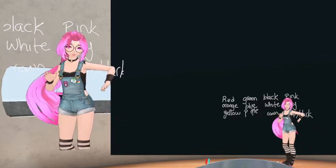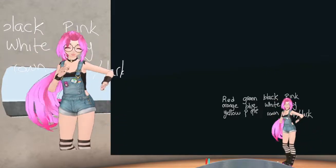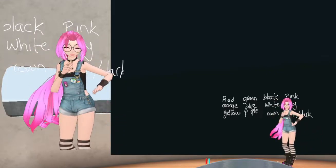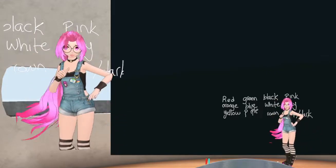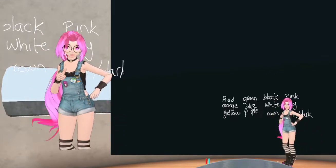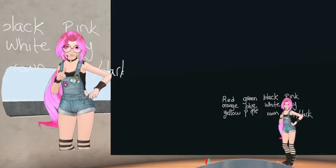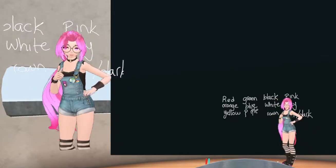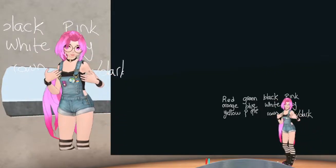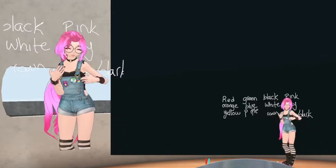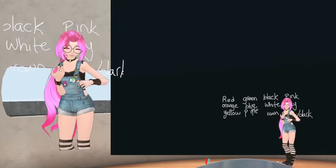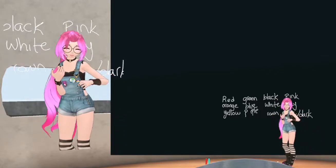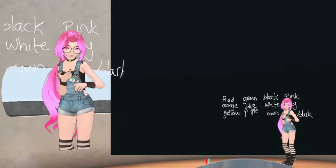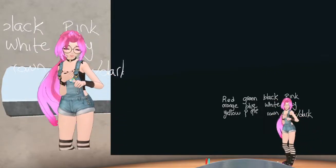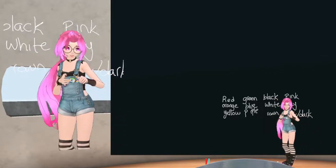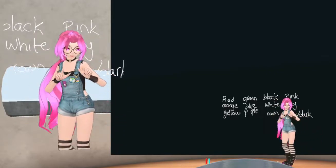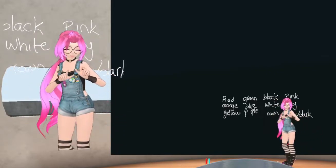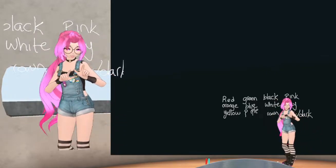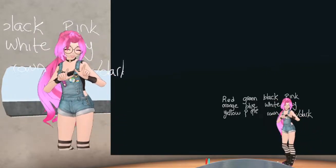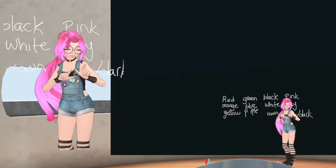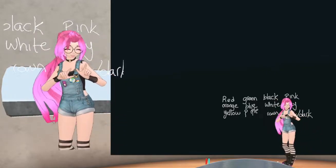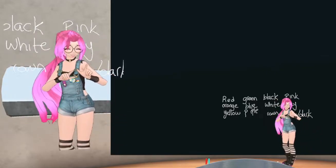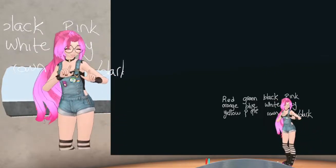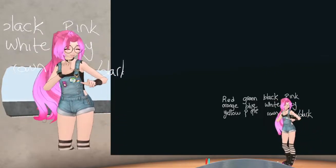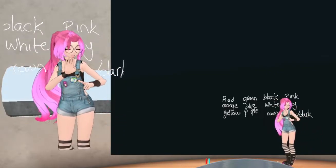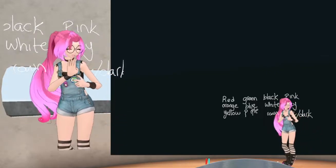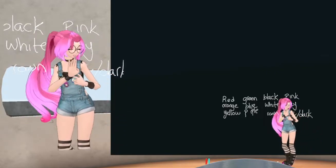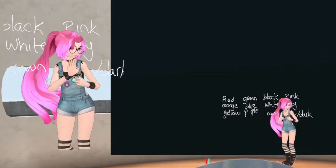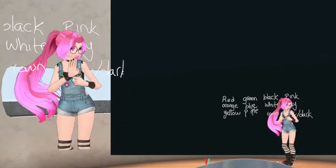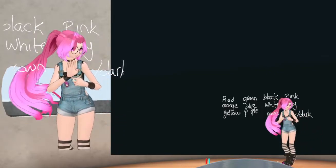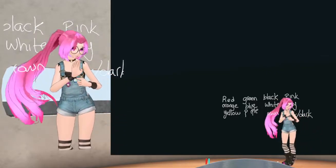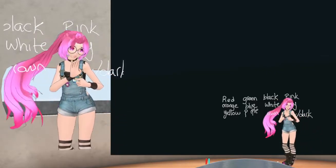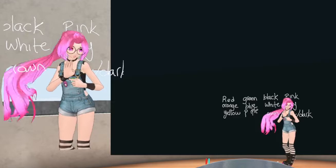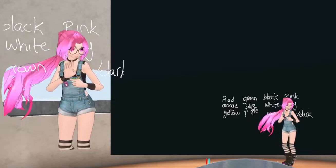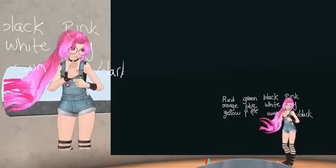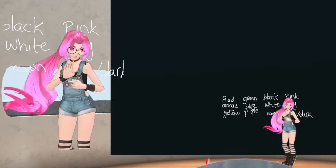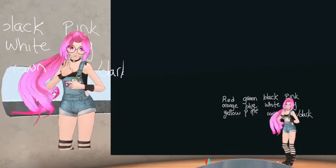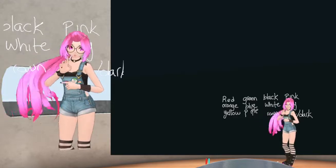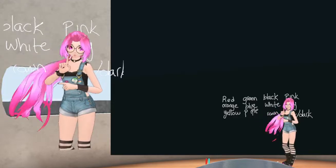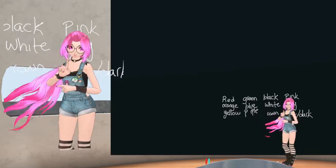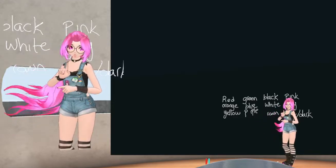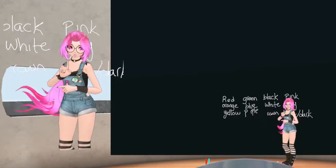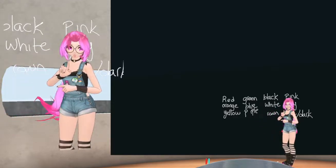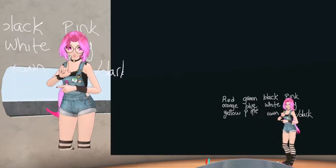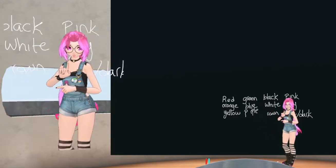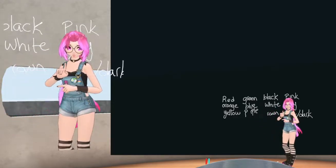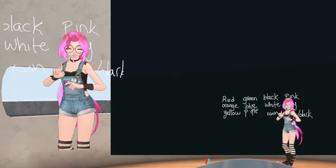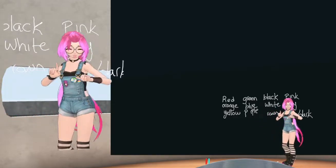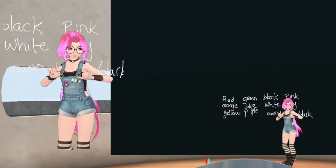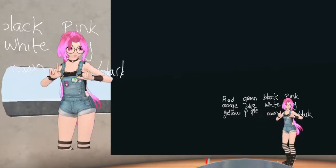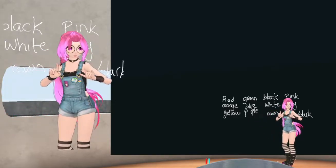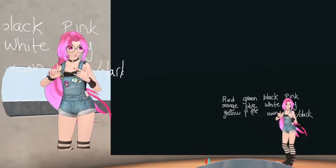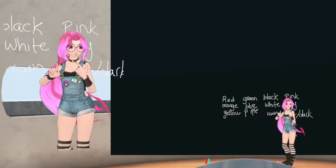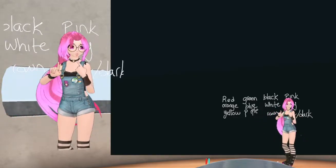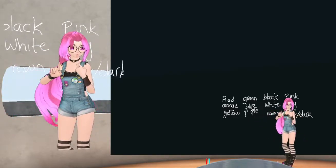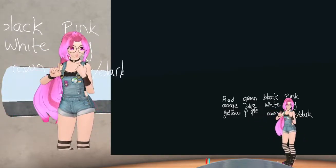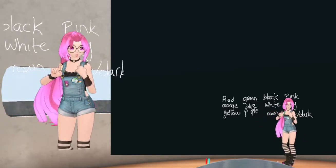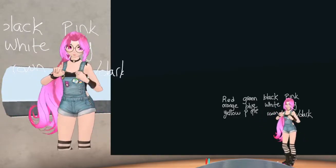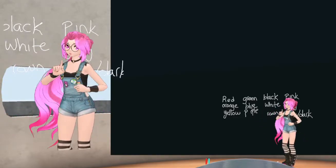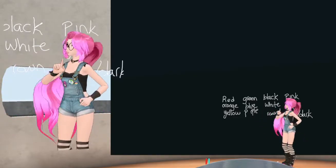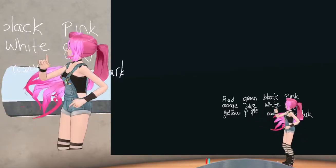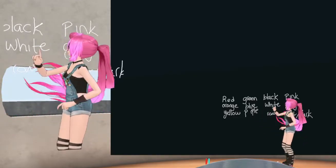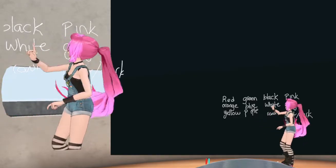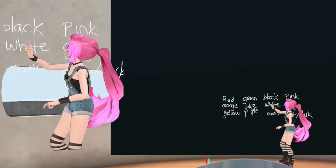Black, it does not use the letter. So we're not going to be having a B hand. Black uses a pointer finger, similar to